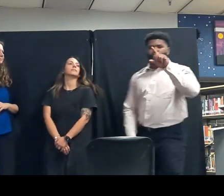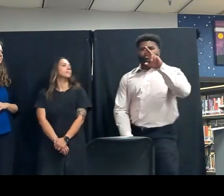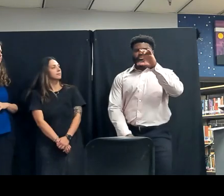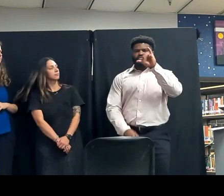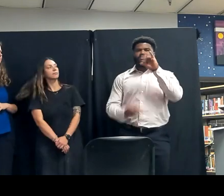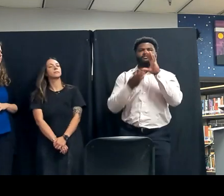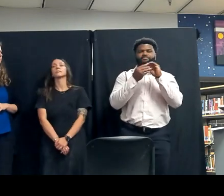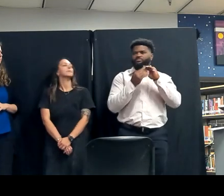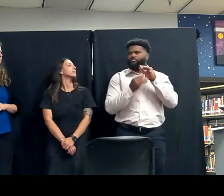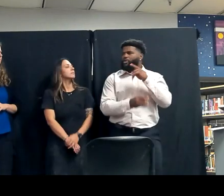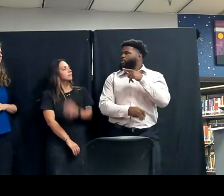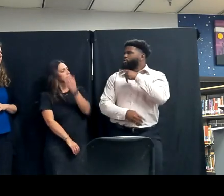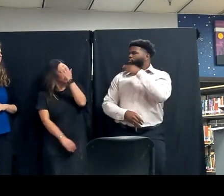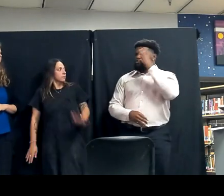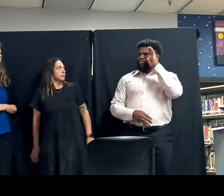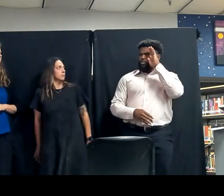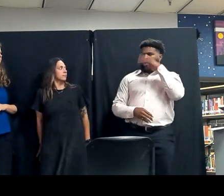you know what the